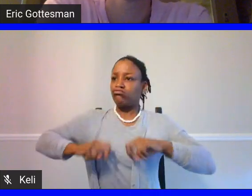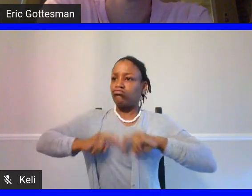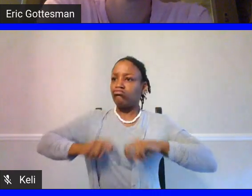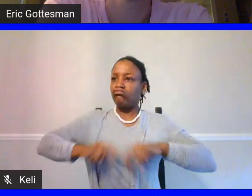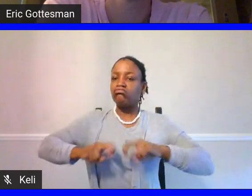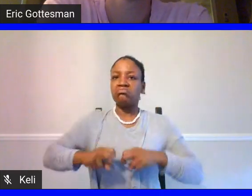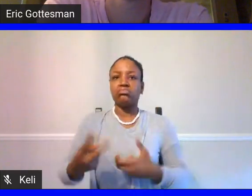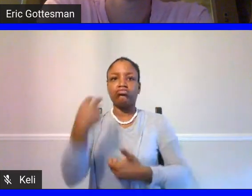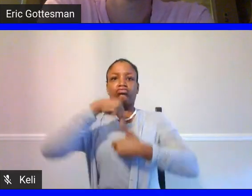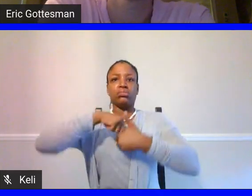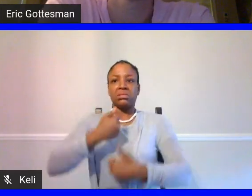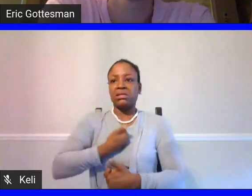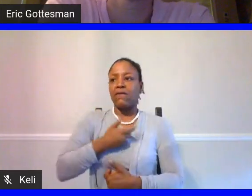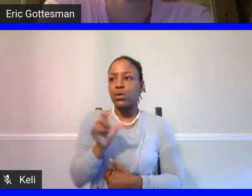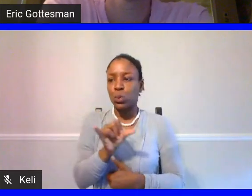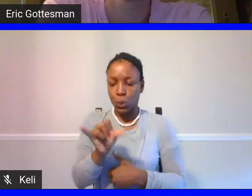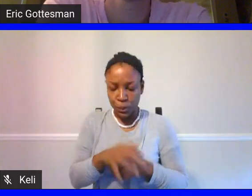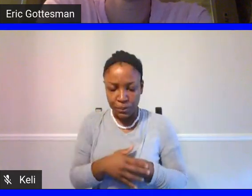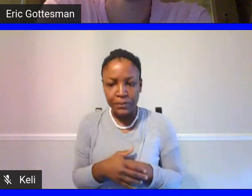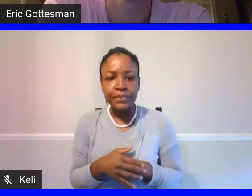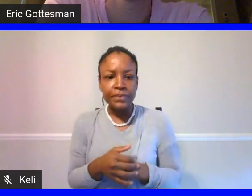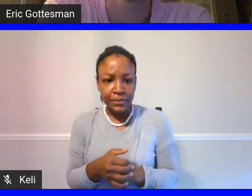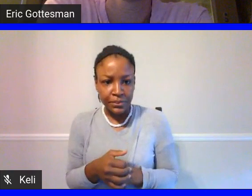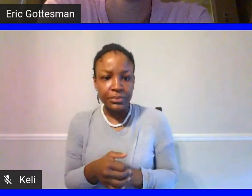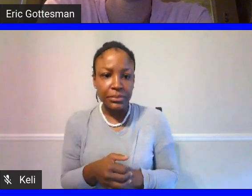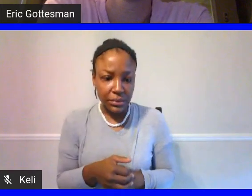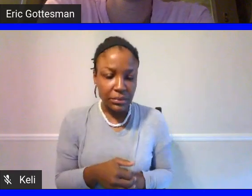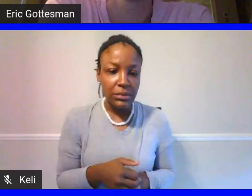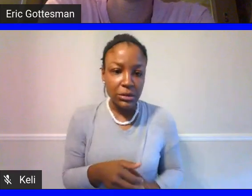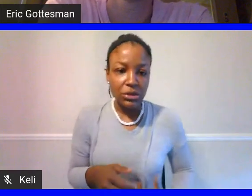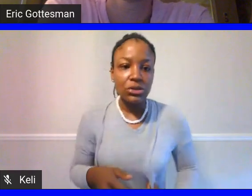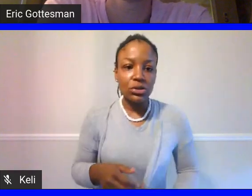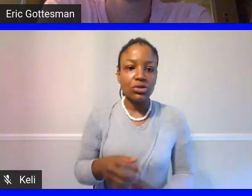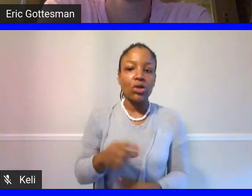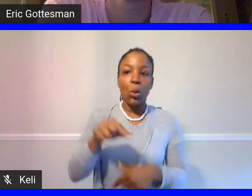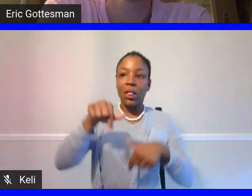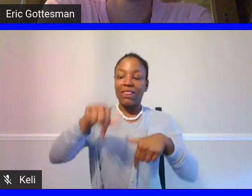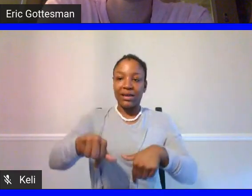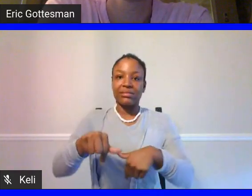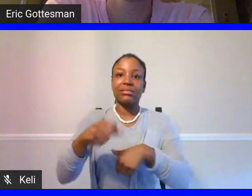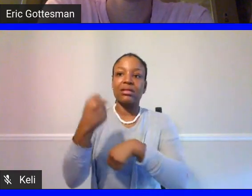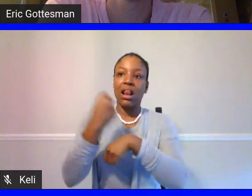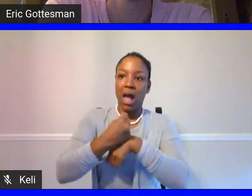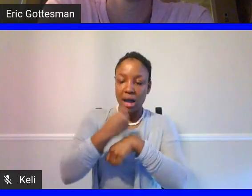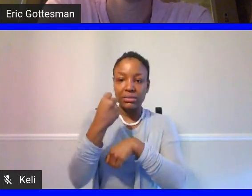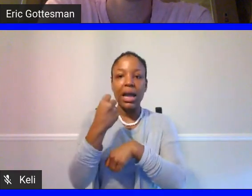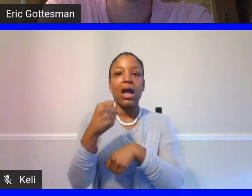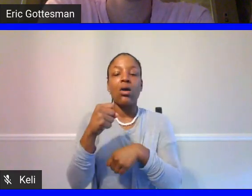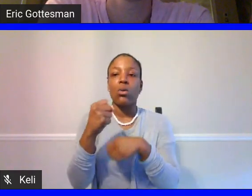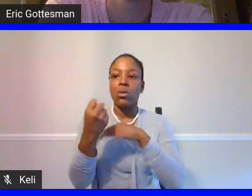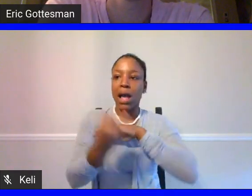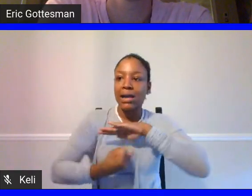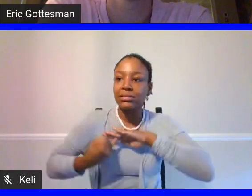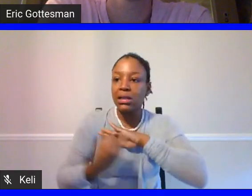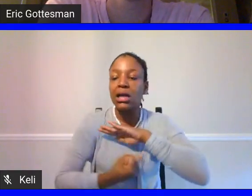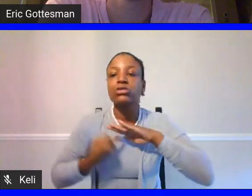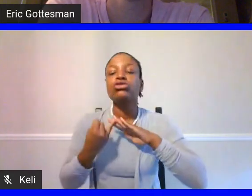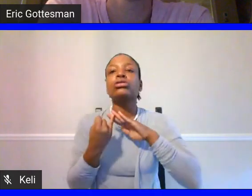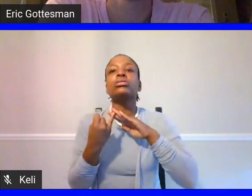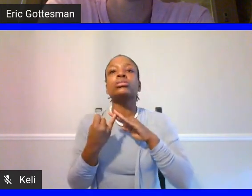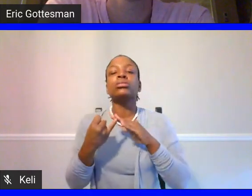And so the lockdown and isolation and